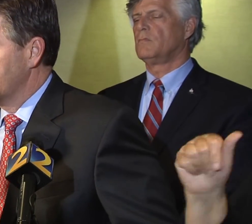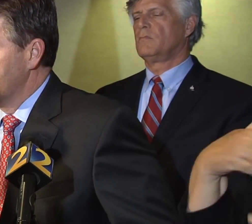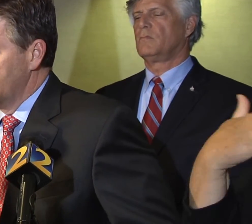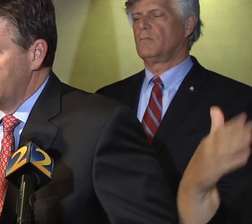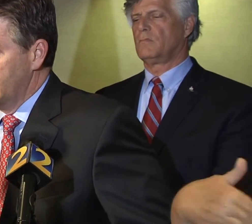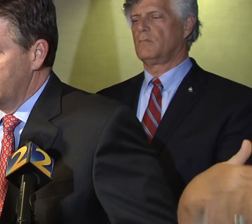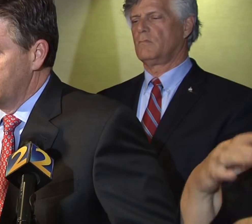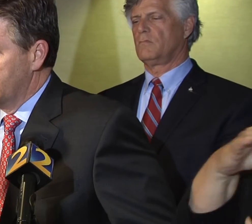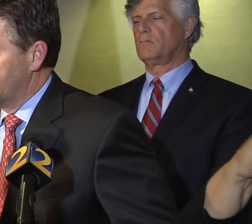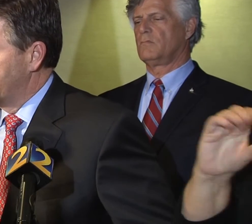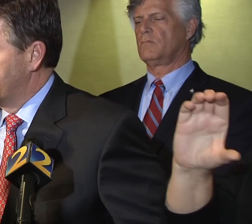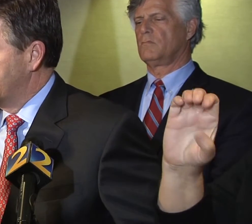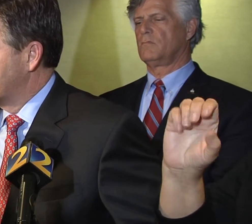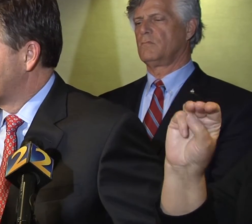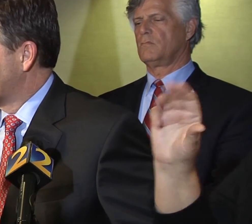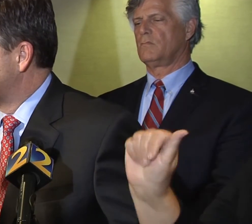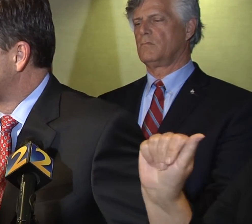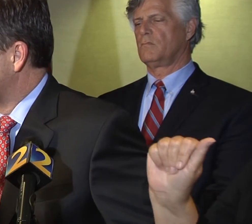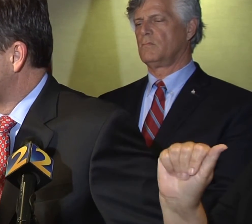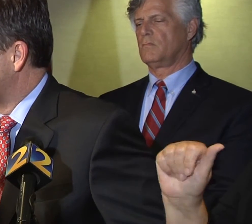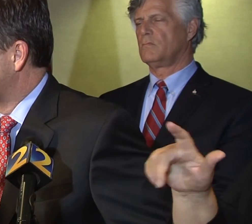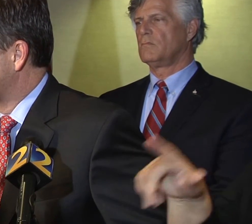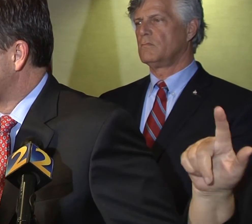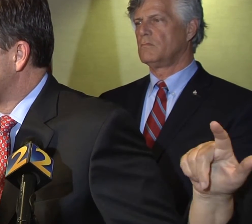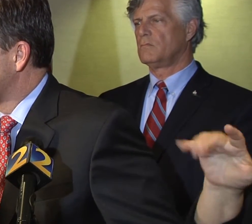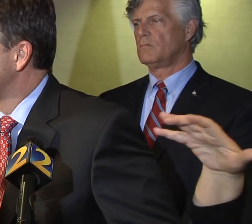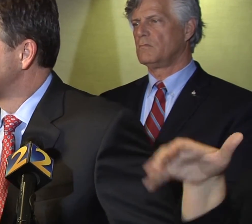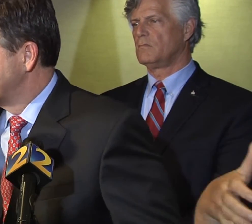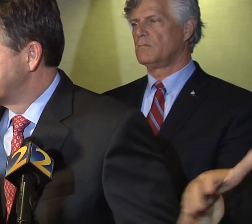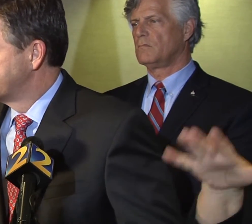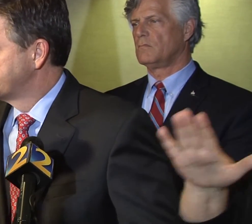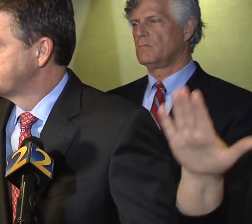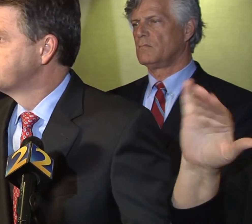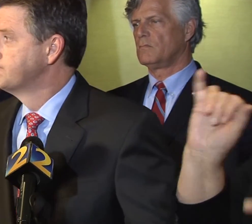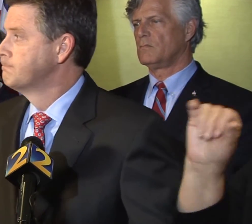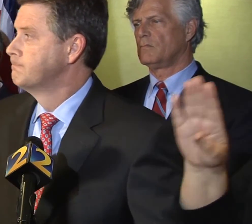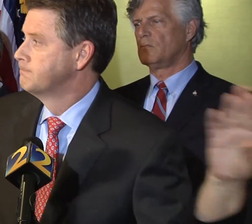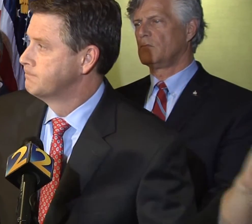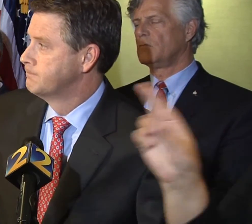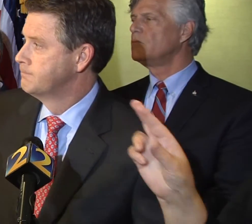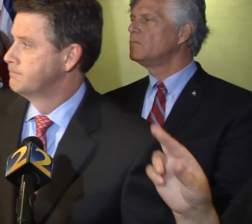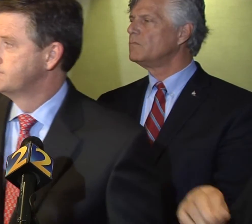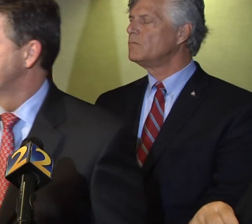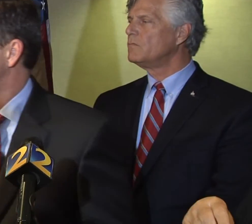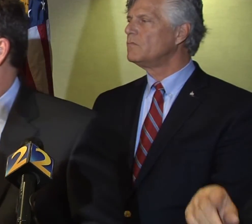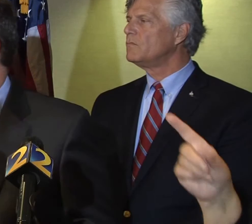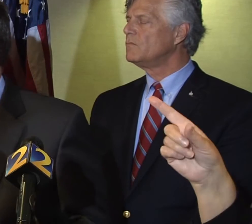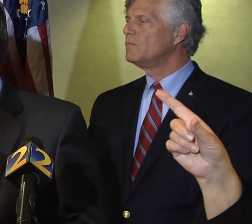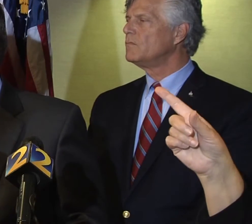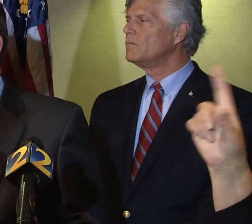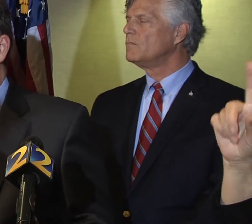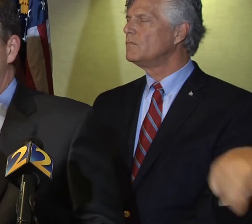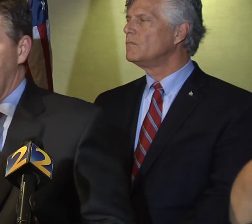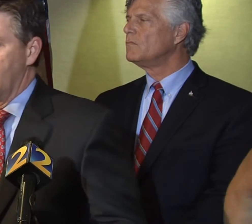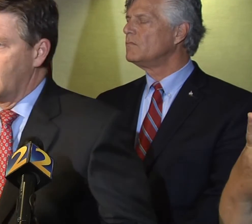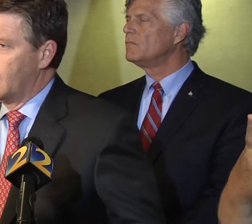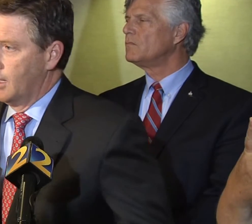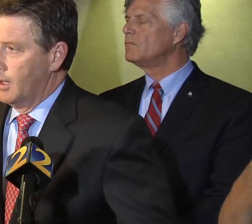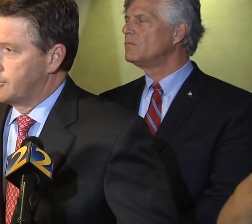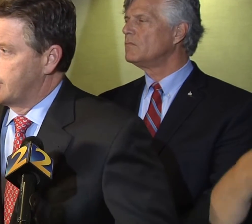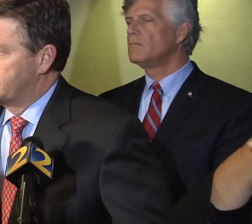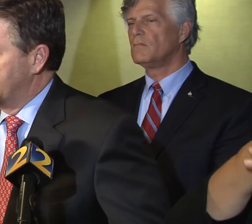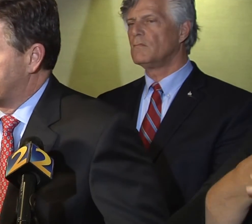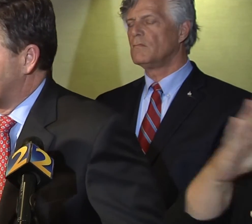SEMA, and the team has done a great job getting ready for this. So what kind of disruption are we talking about for your